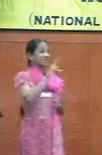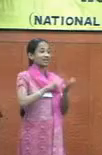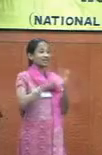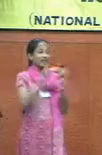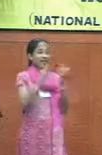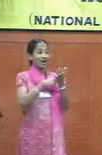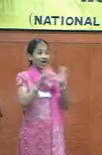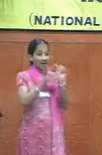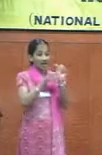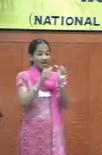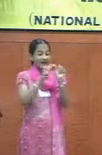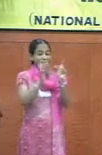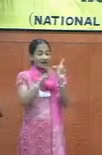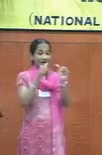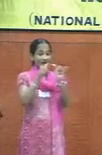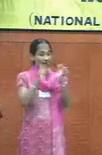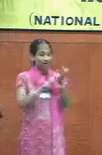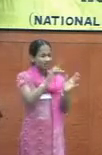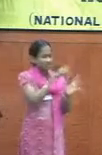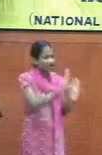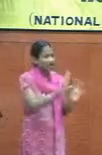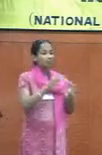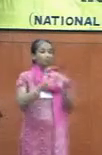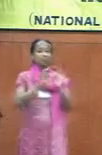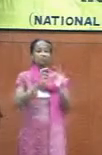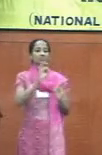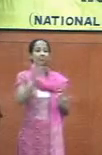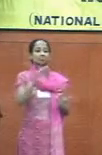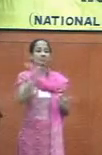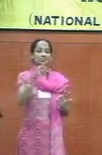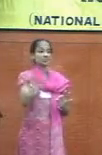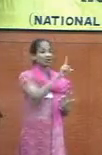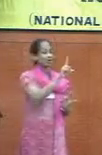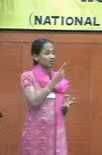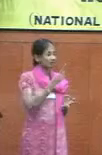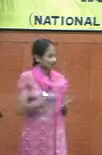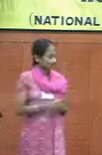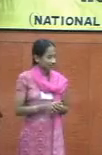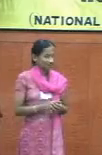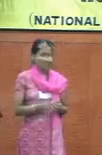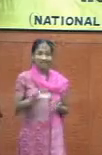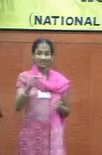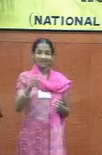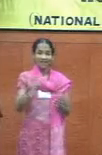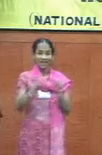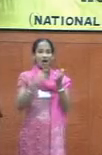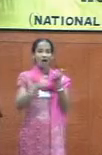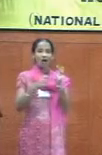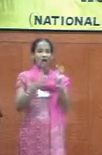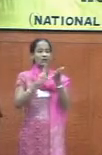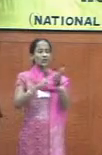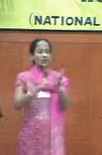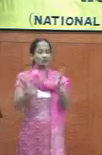Narayanan is present there and there is no interpreter. And you should have seen, Mr. Arun Rao would vouch for it, he would vouch for it.